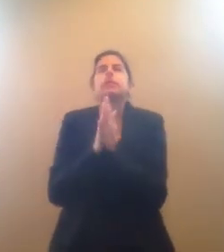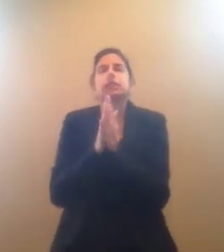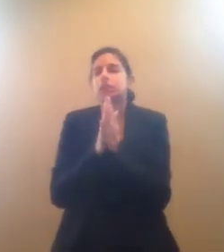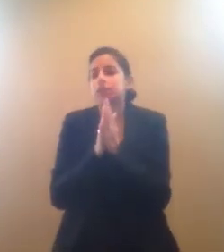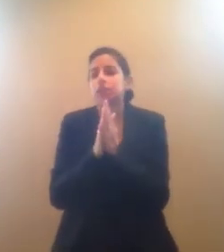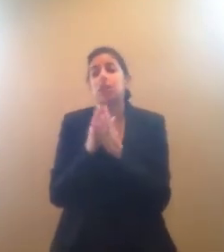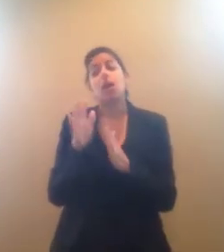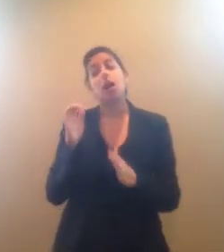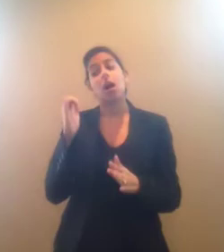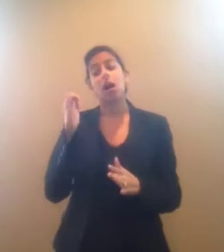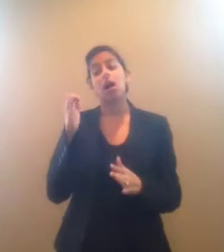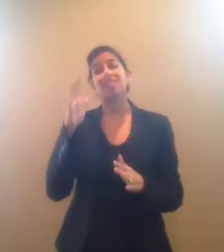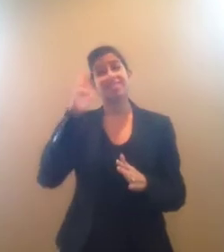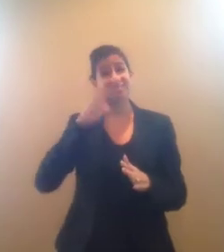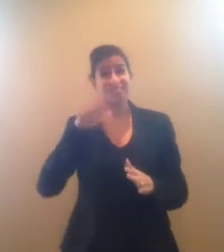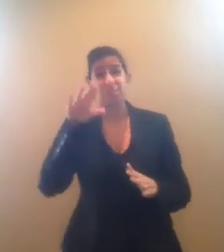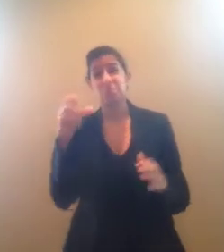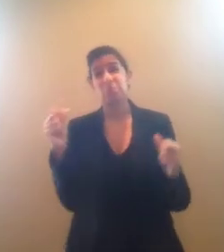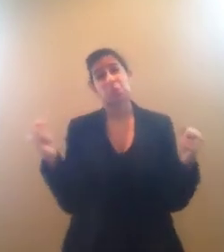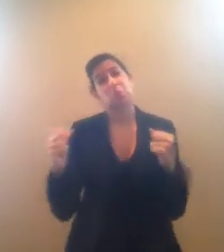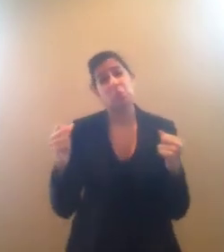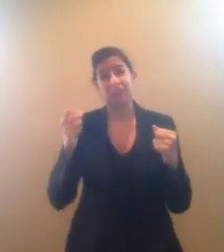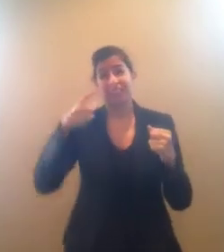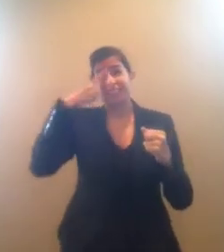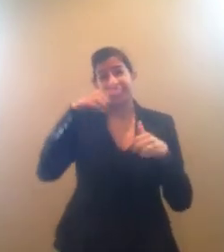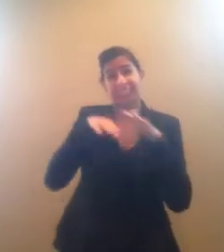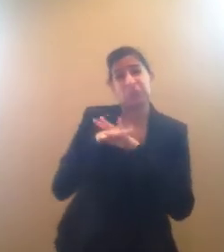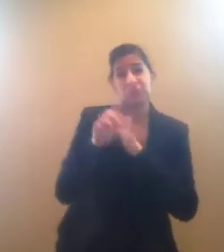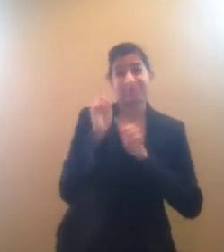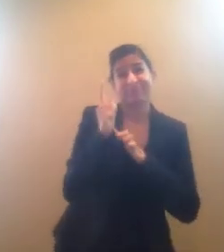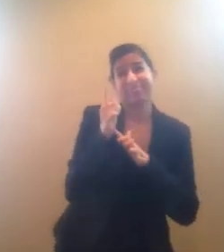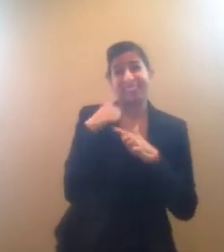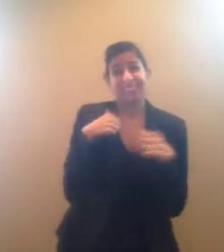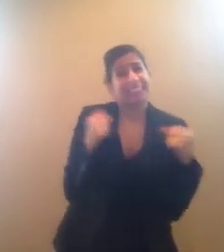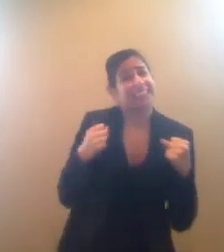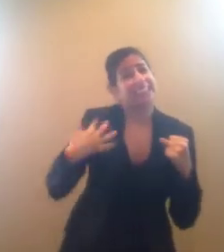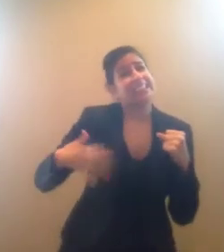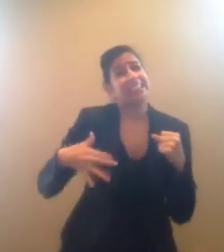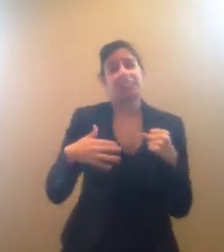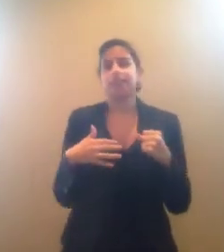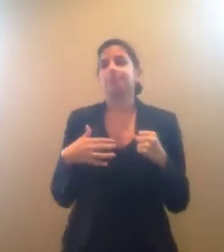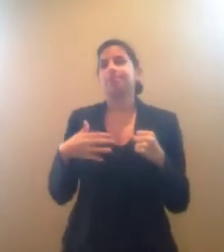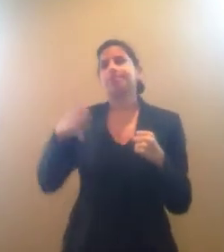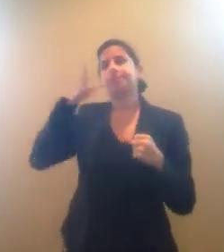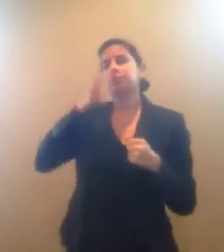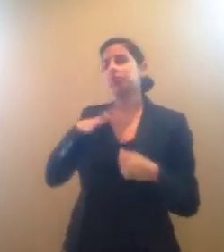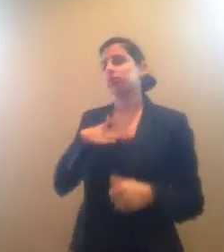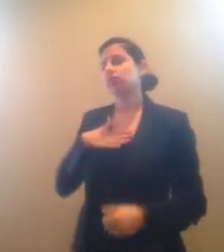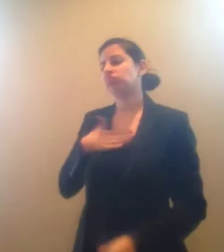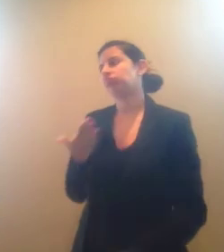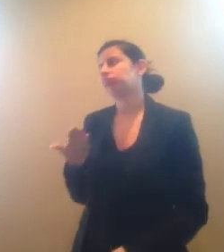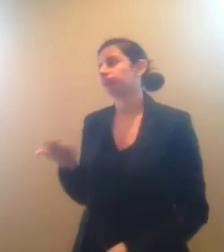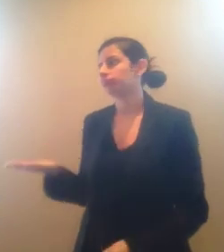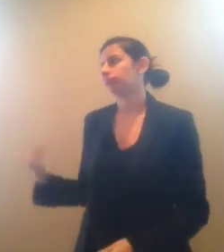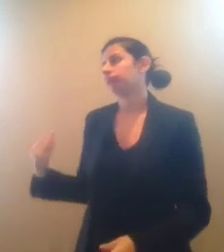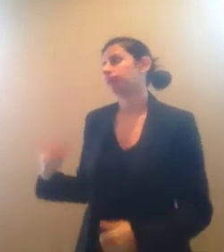cold. I've come a very long way. Do you mind if I just come in for a minute? I'm freezing. So the guy kind of reluctantly let us in, and we sat down on the floor, and as we started